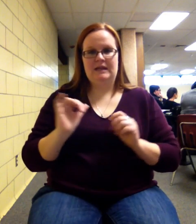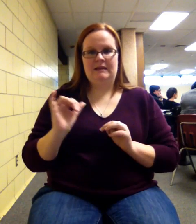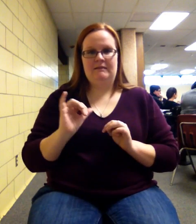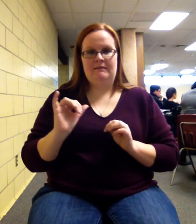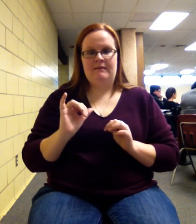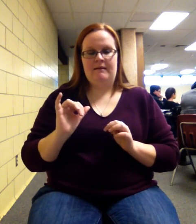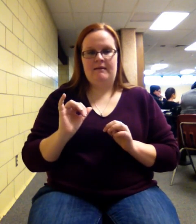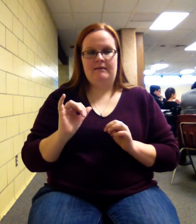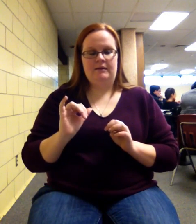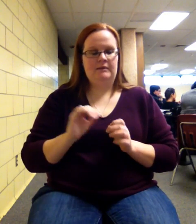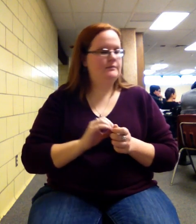let me erase this.